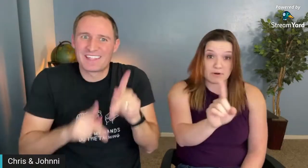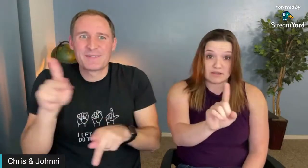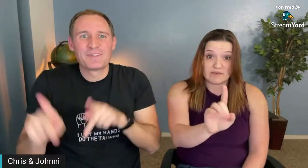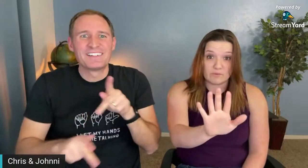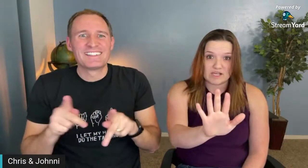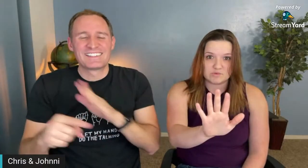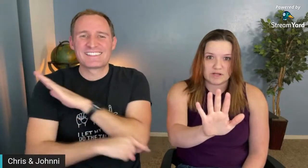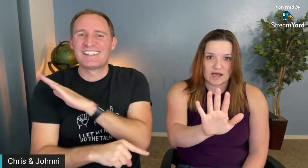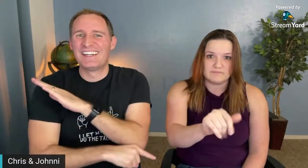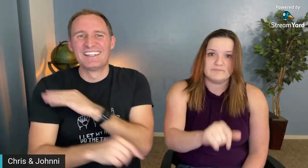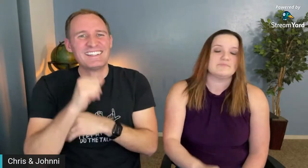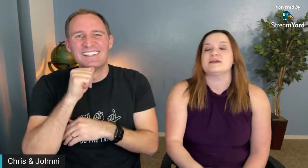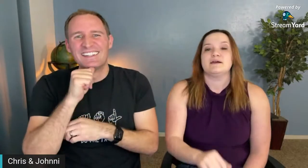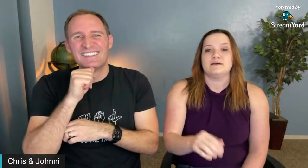part of the giveaway, I swear to God.